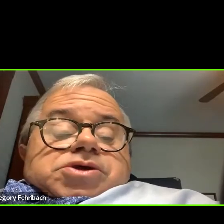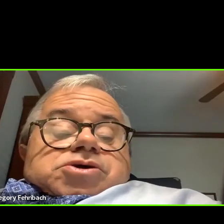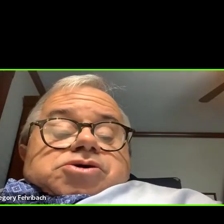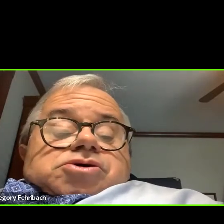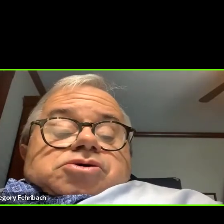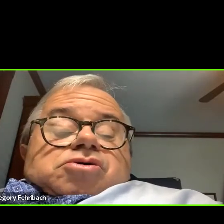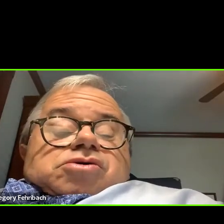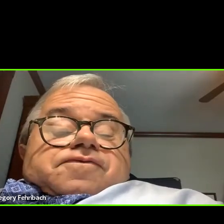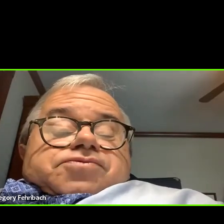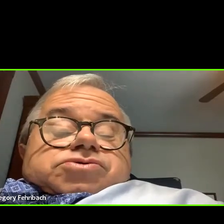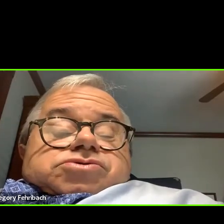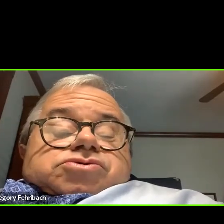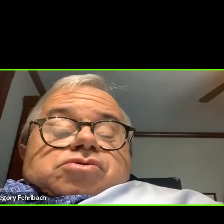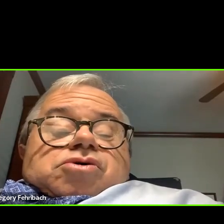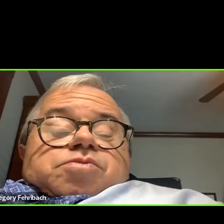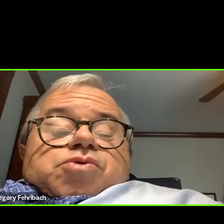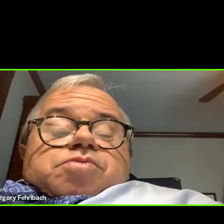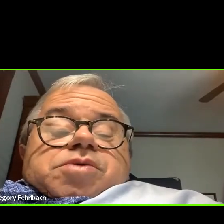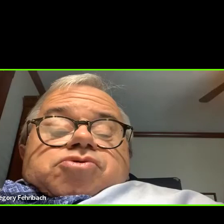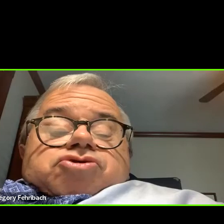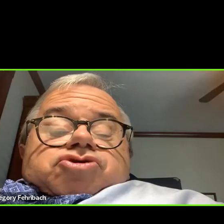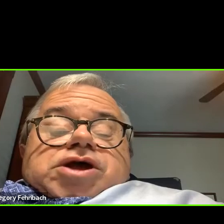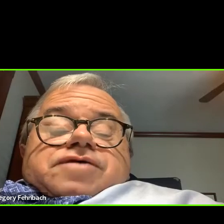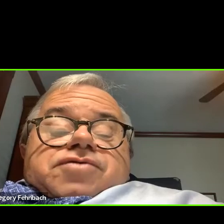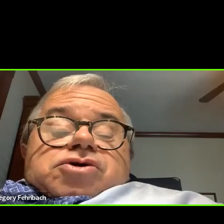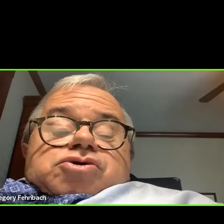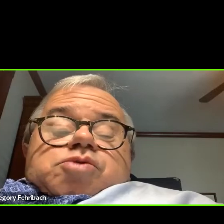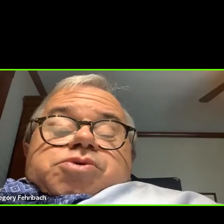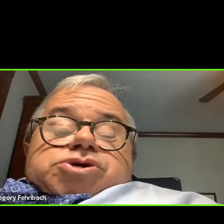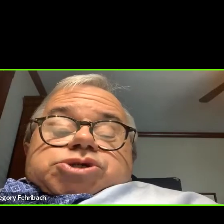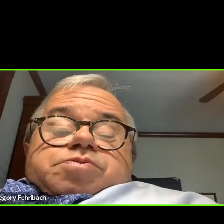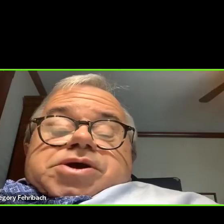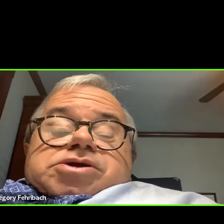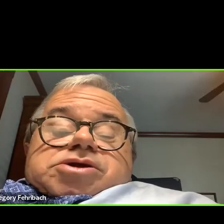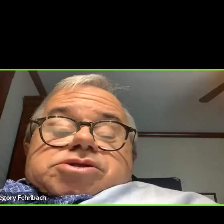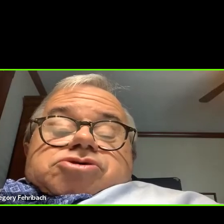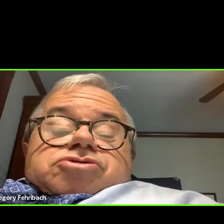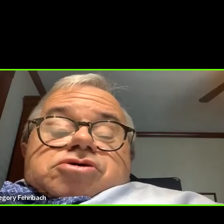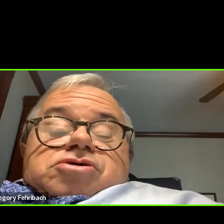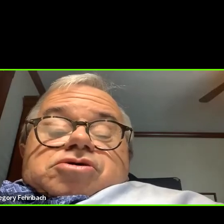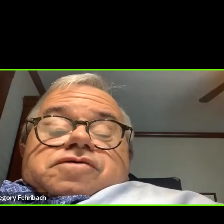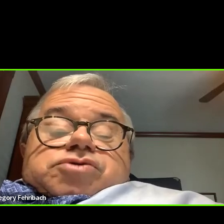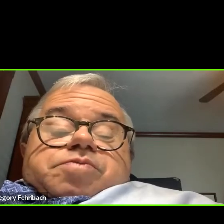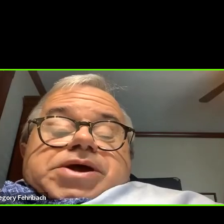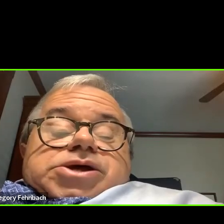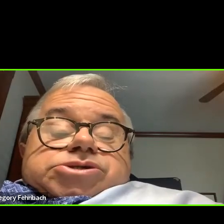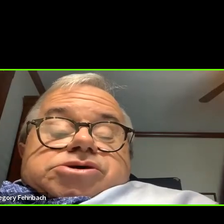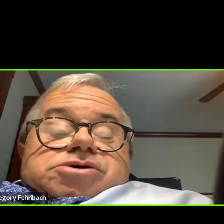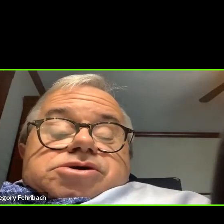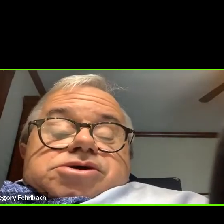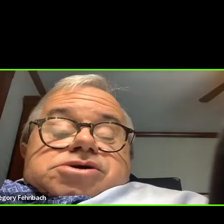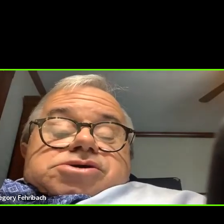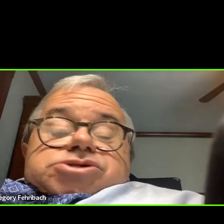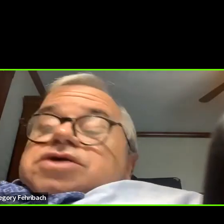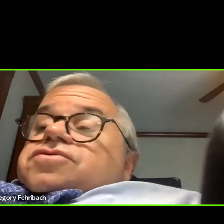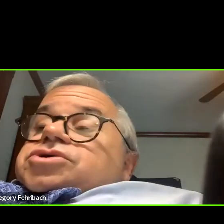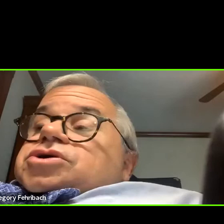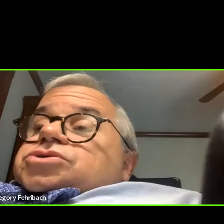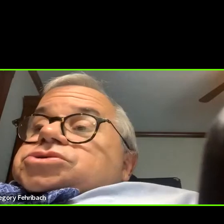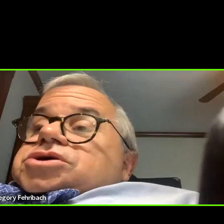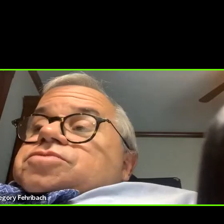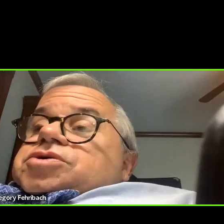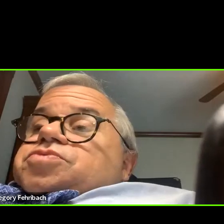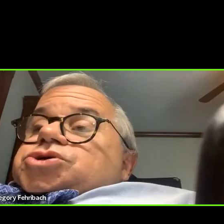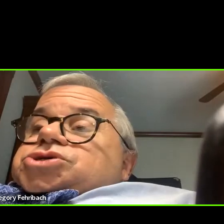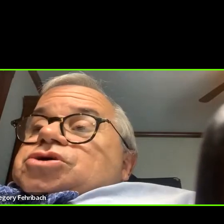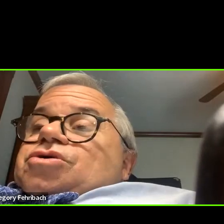Spiegel, to all the board members and staff who participated in this over the past several